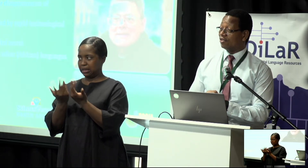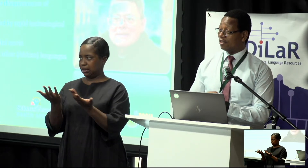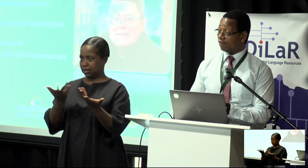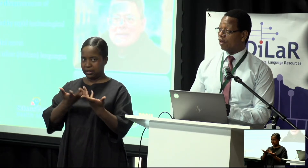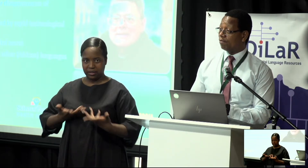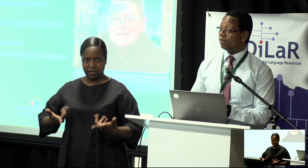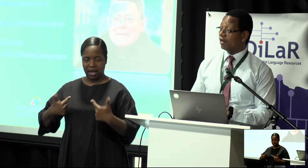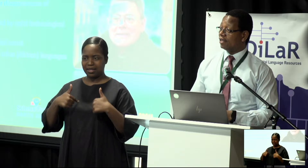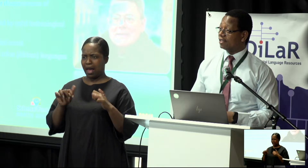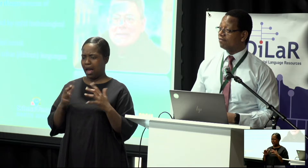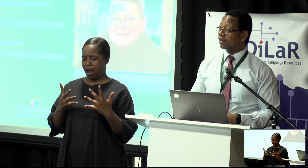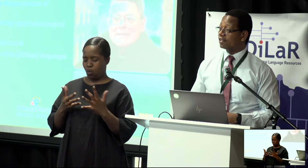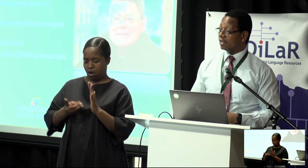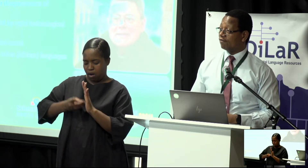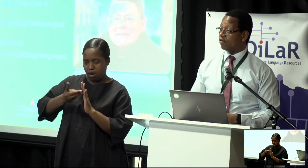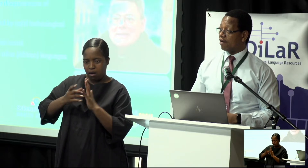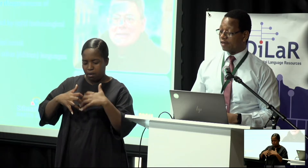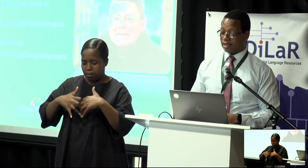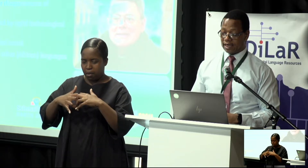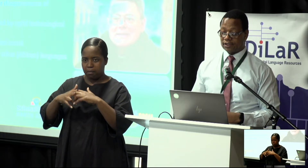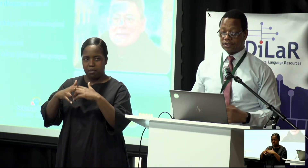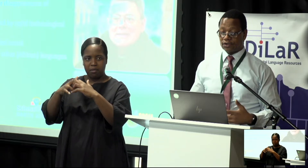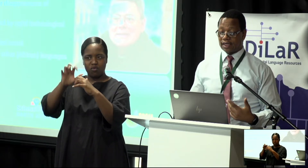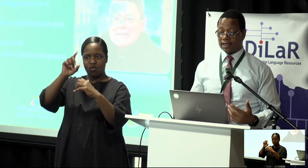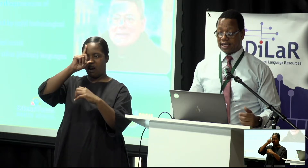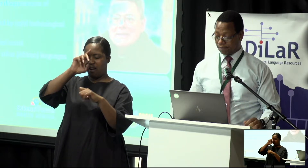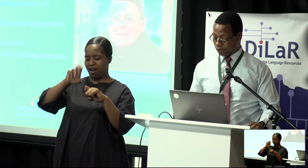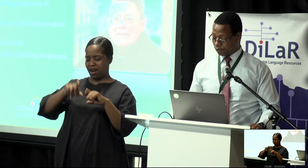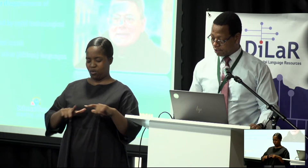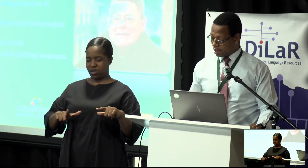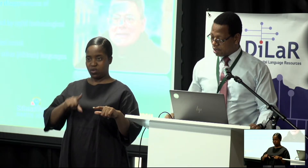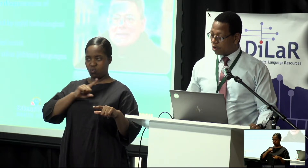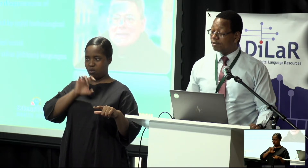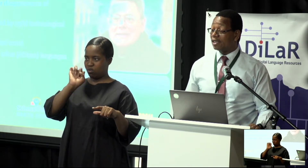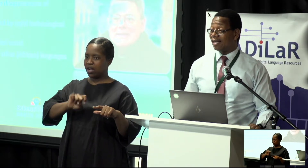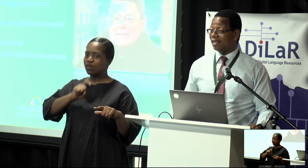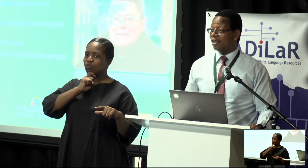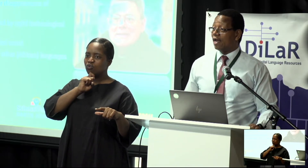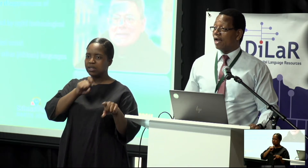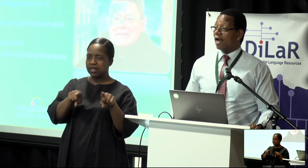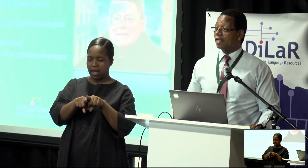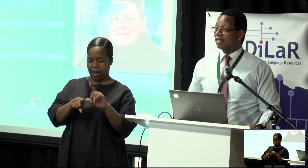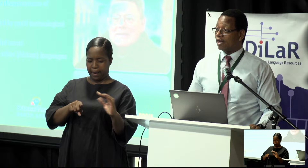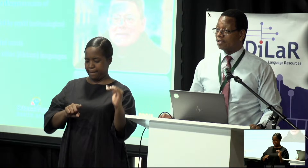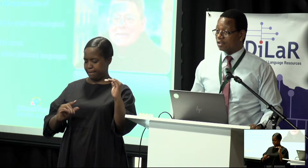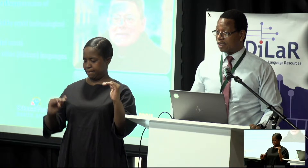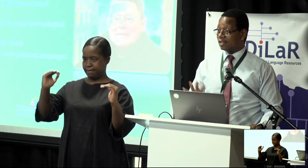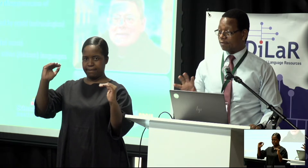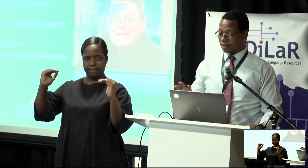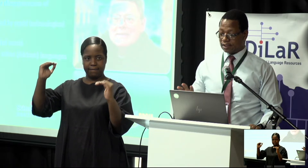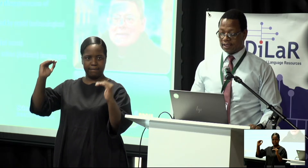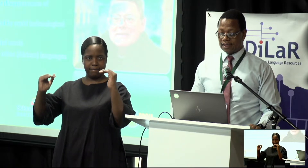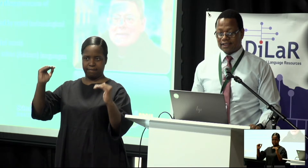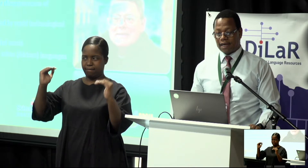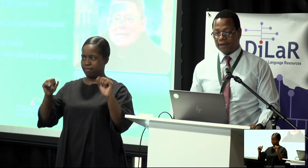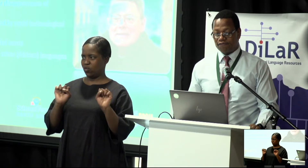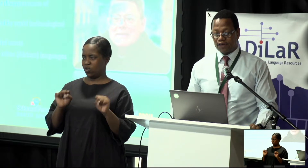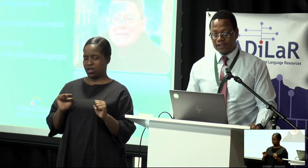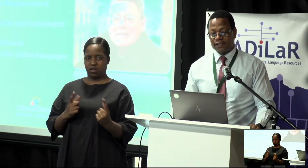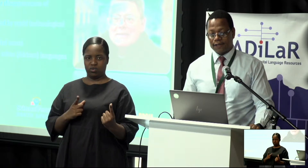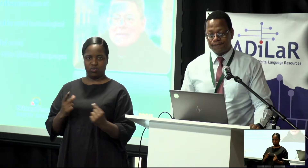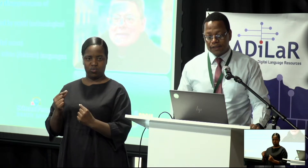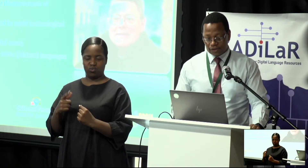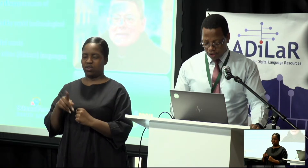us to develop this infrastructure for African languages so that they can be used competently as languages that subsist in this